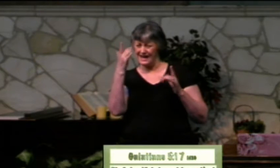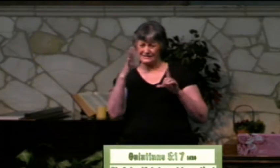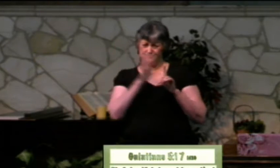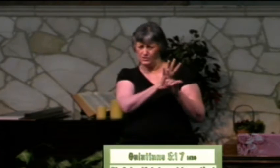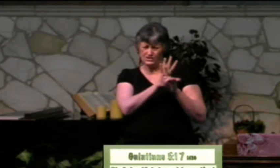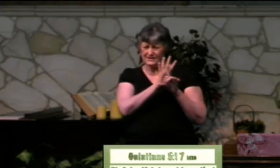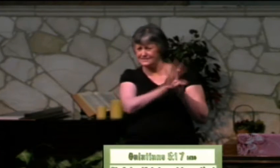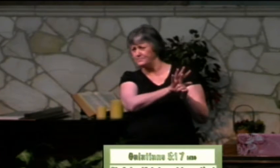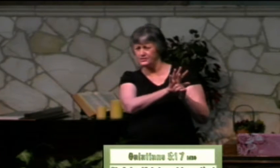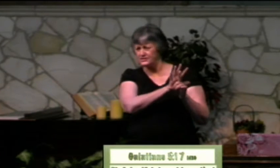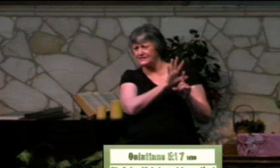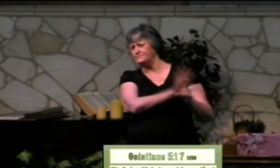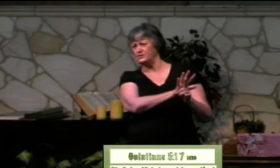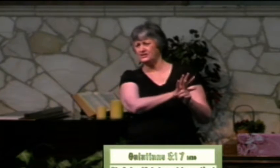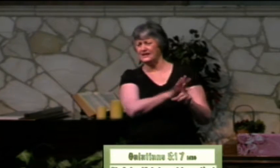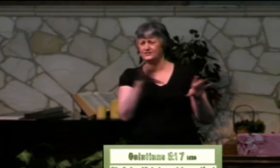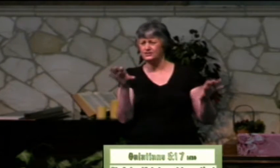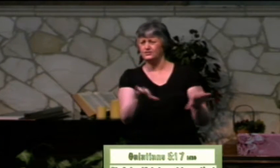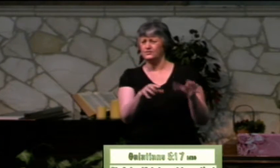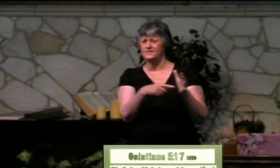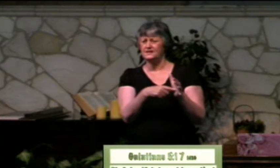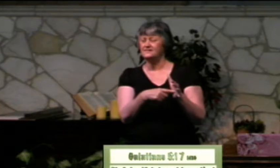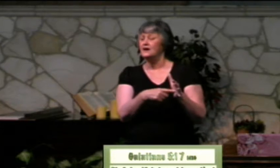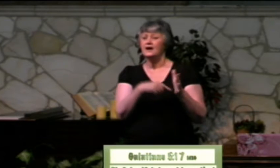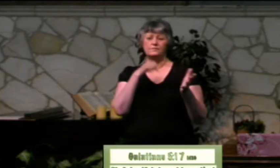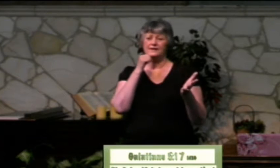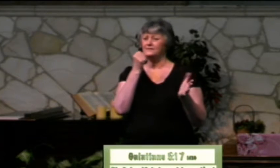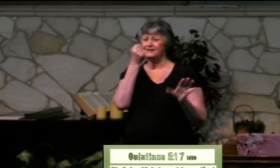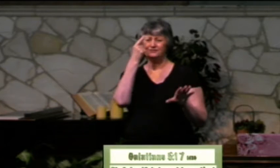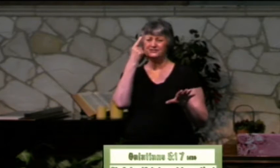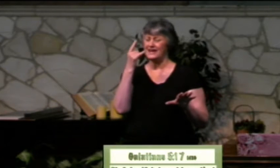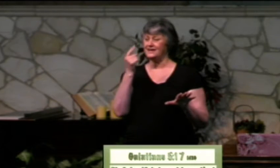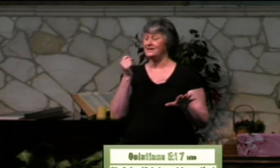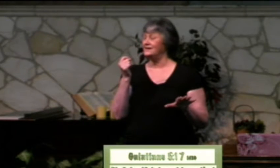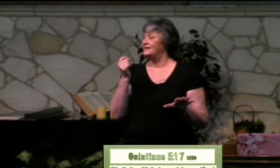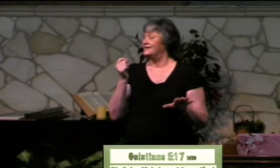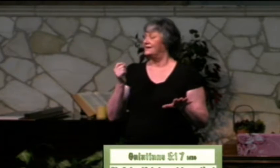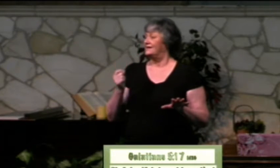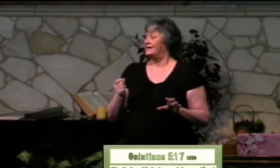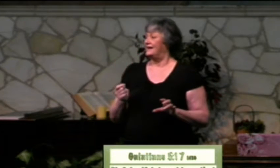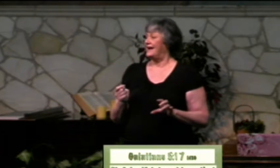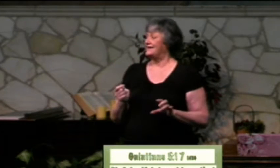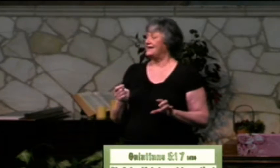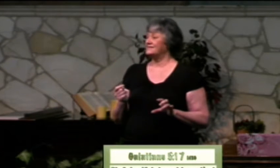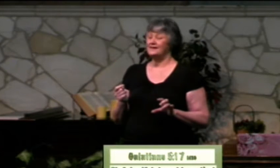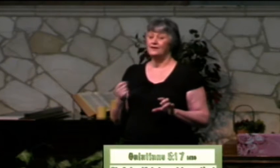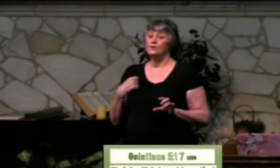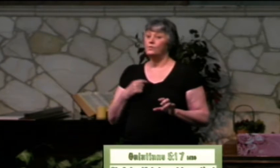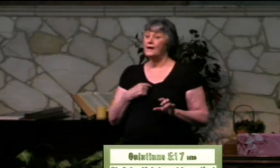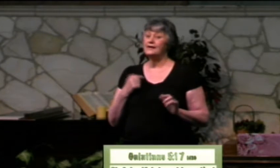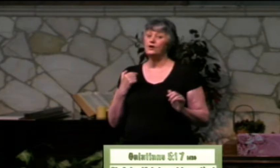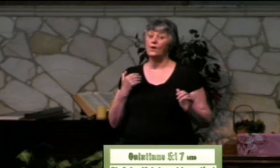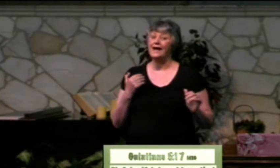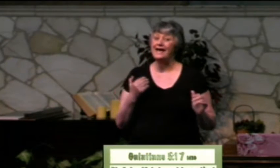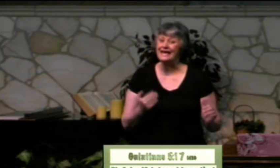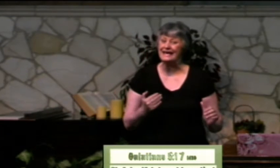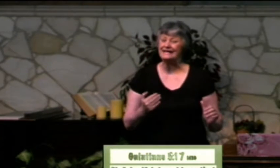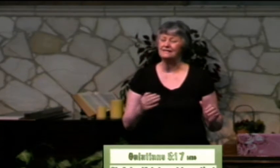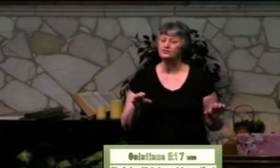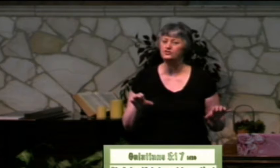is pushing us to do this, and we don't understand it. And it's like we go ahead and do